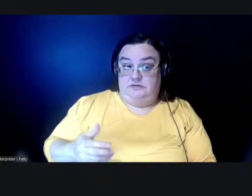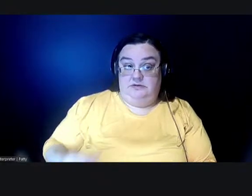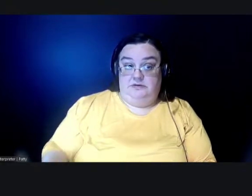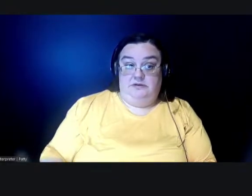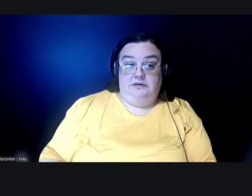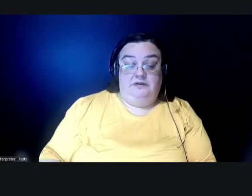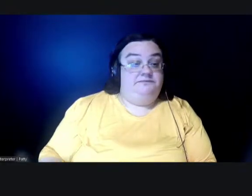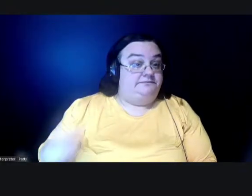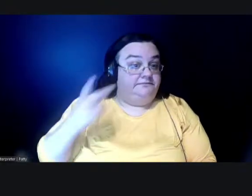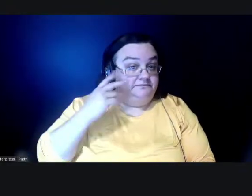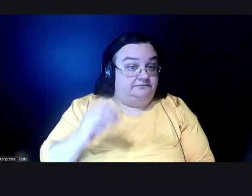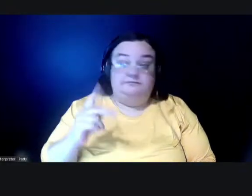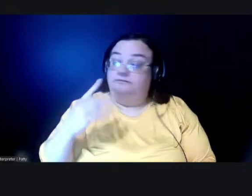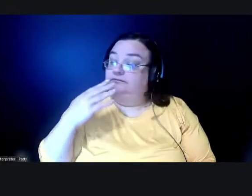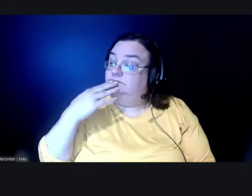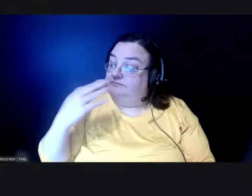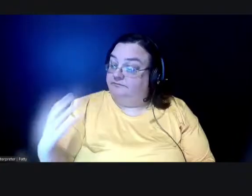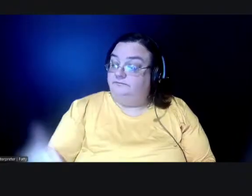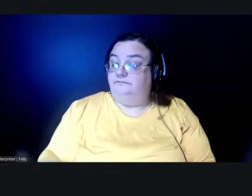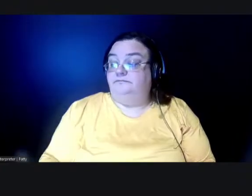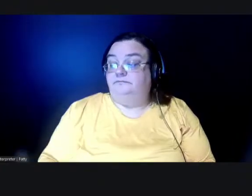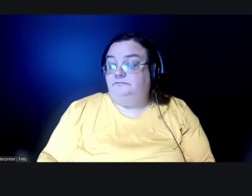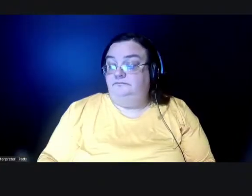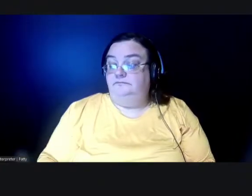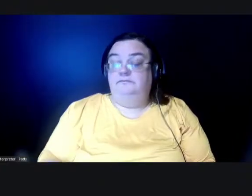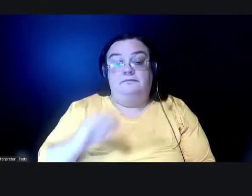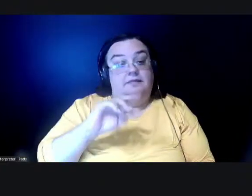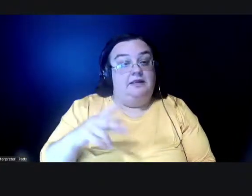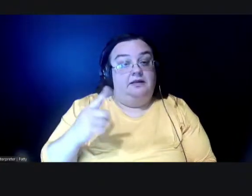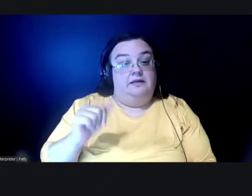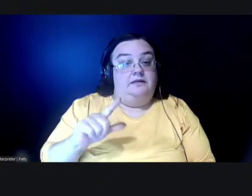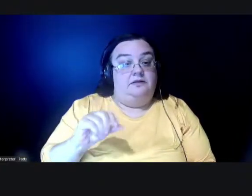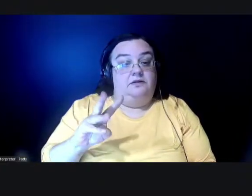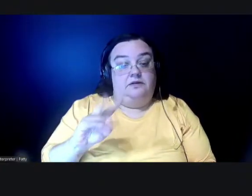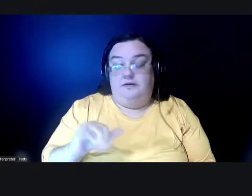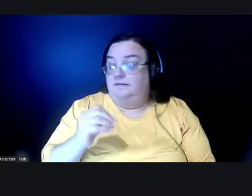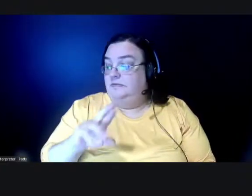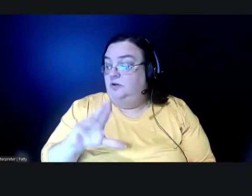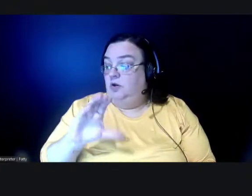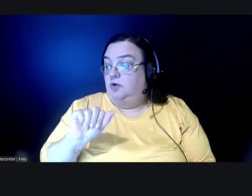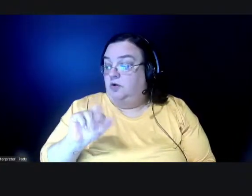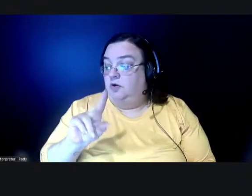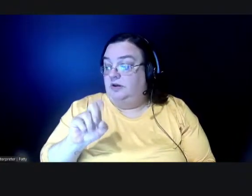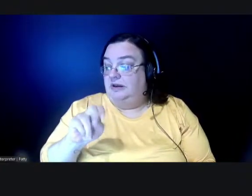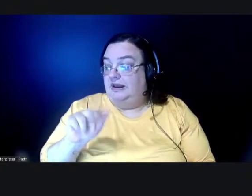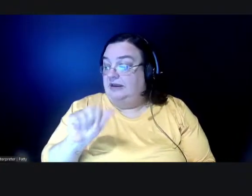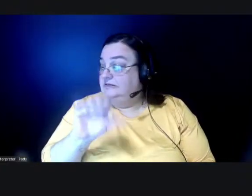Seeing none, thank you. Mr. Galloway, Mr. Cardenas' report.